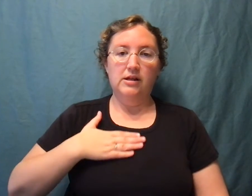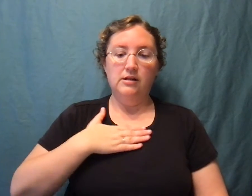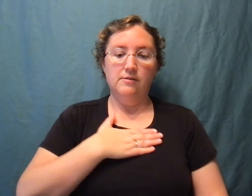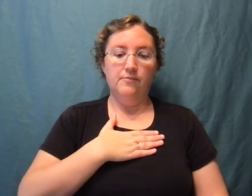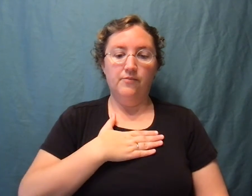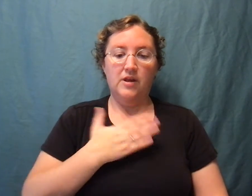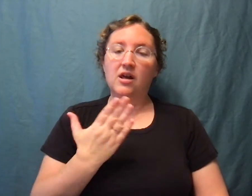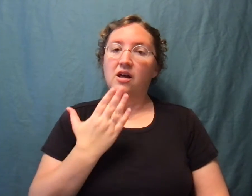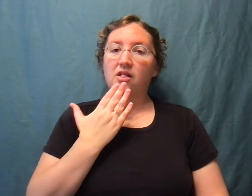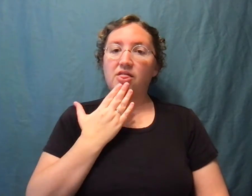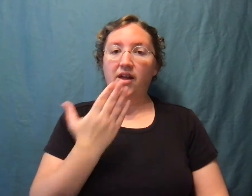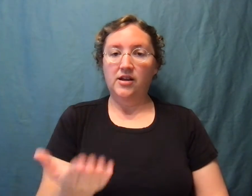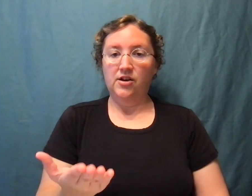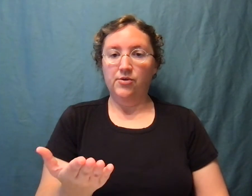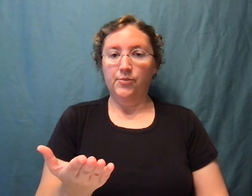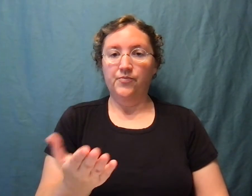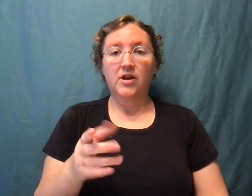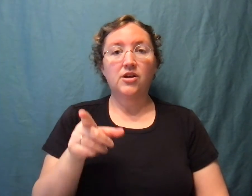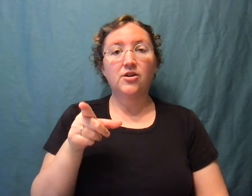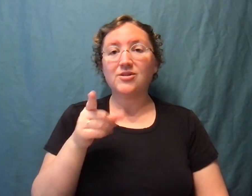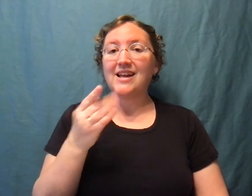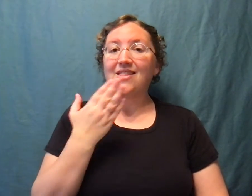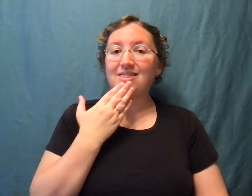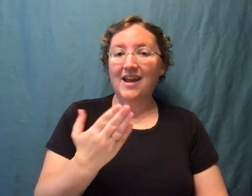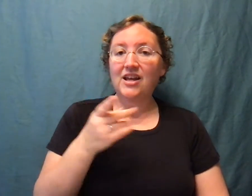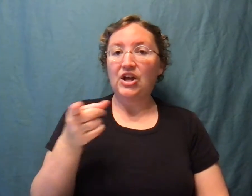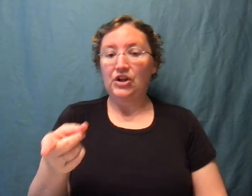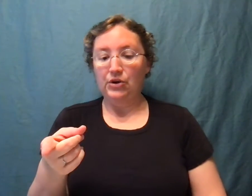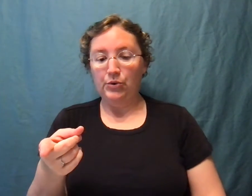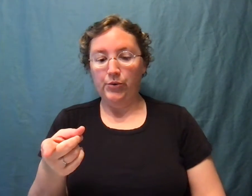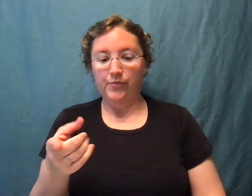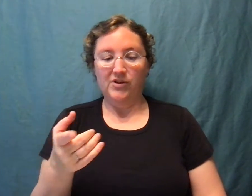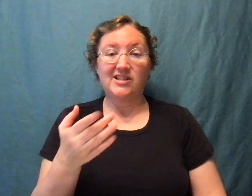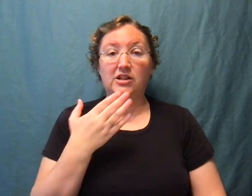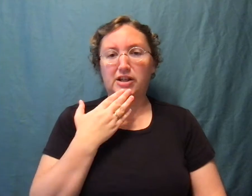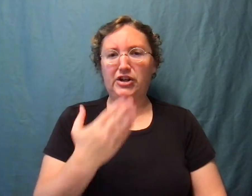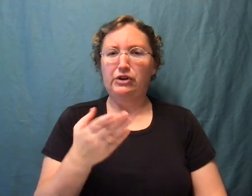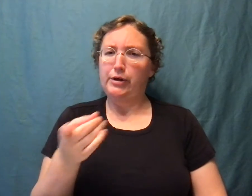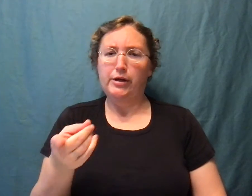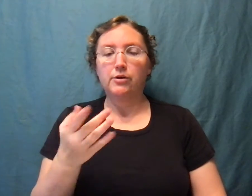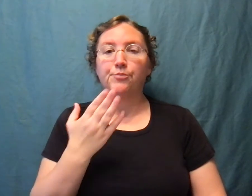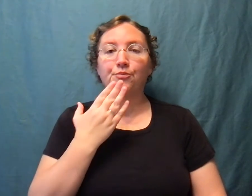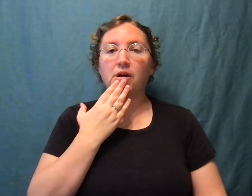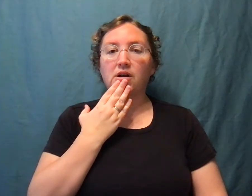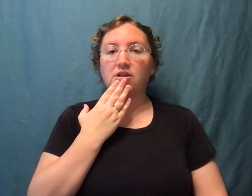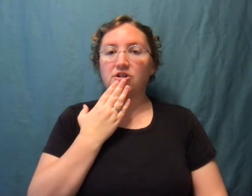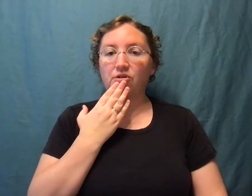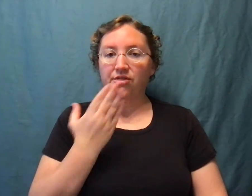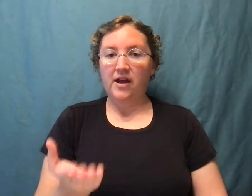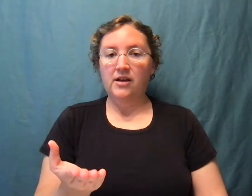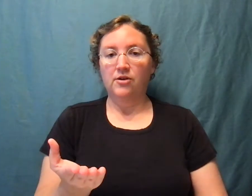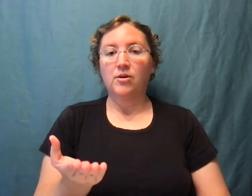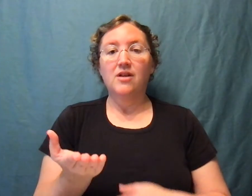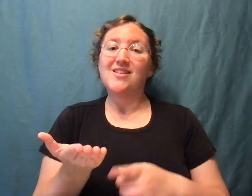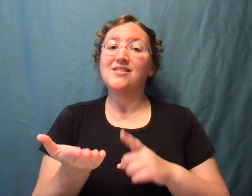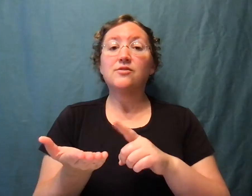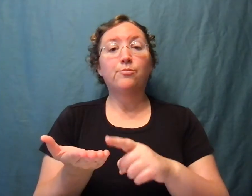Please. Thank you. You don't say thank you, because that looks like good you. So thank you. This is